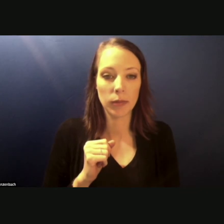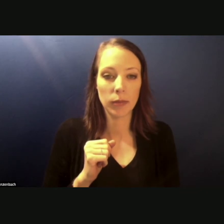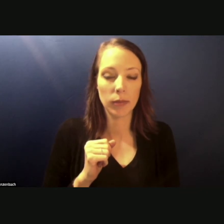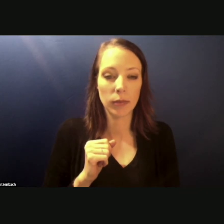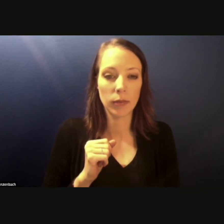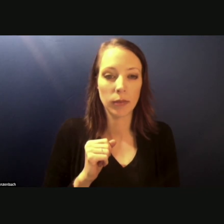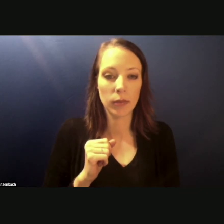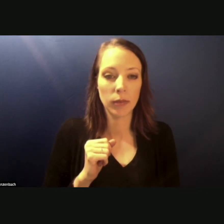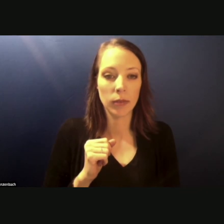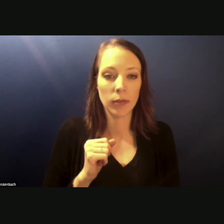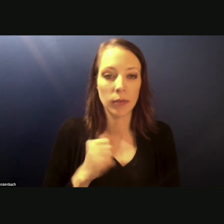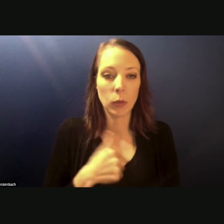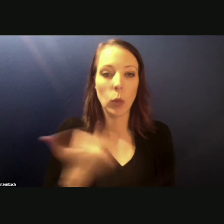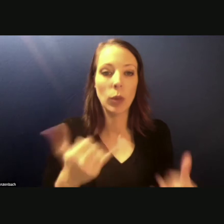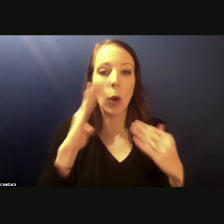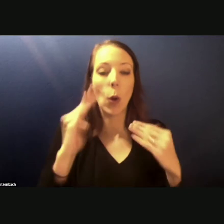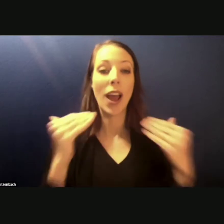and